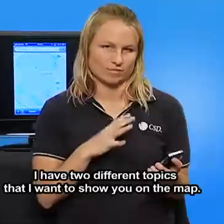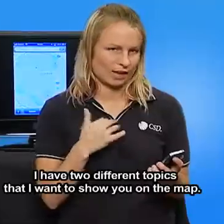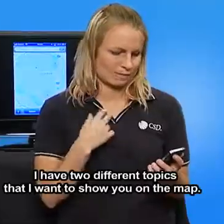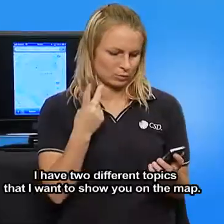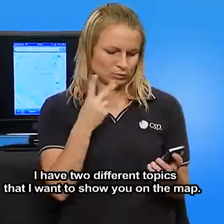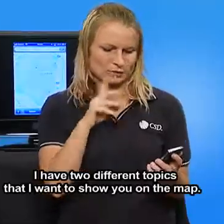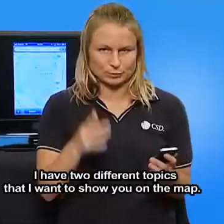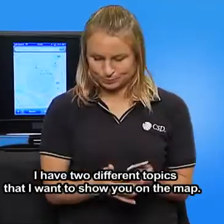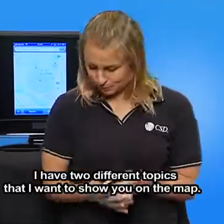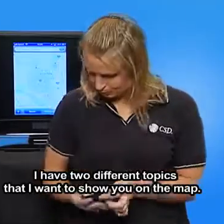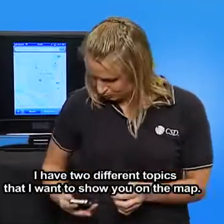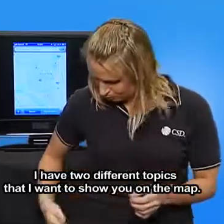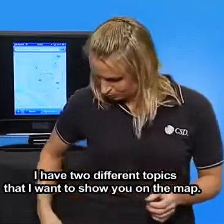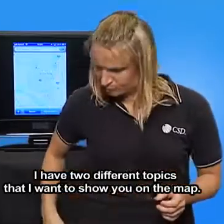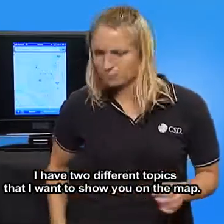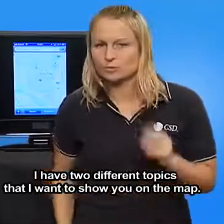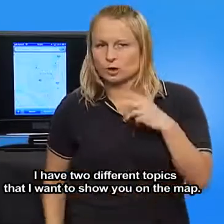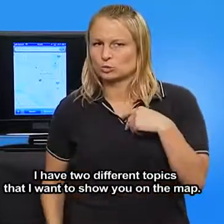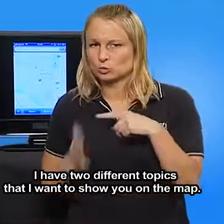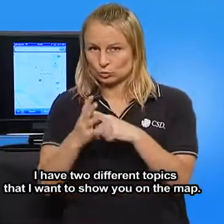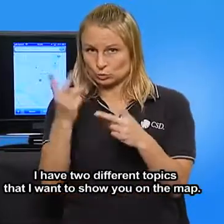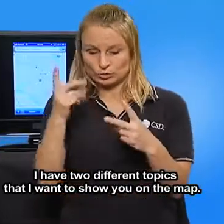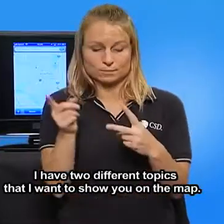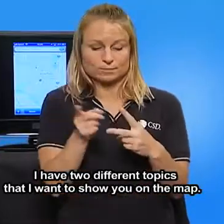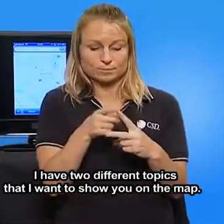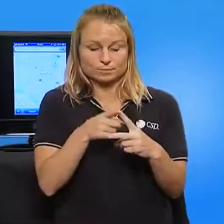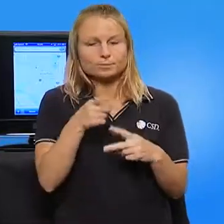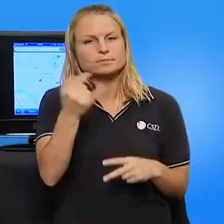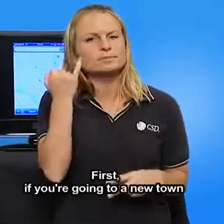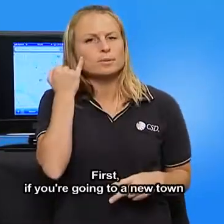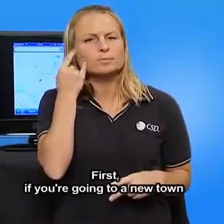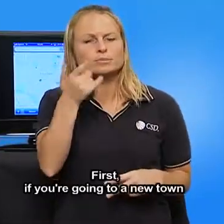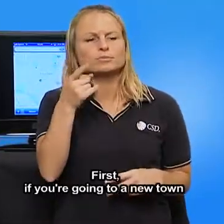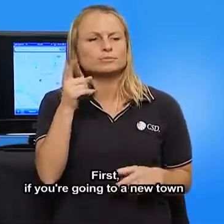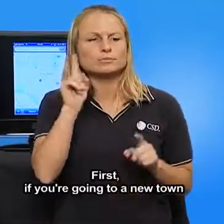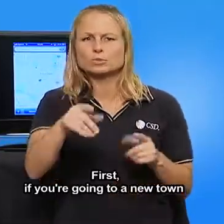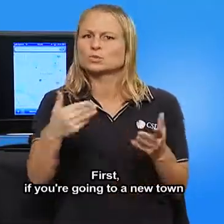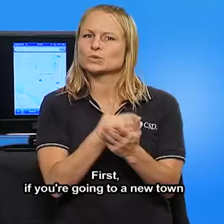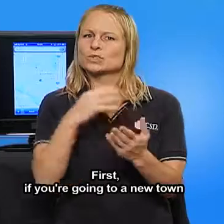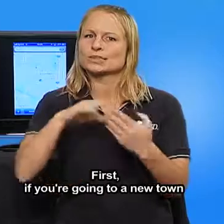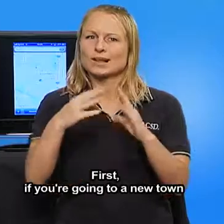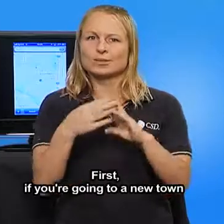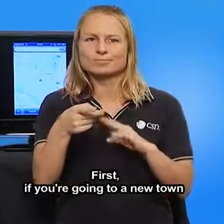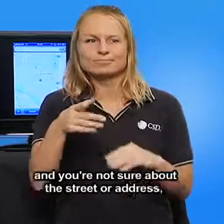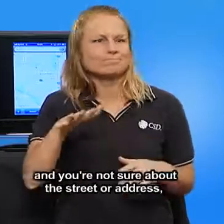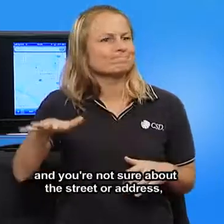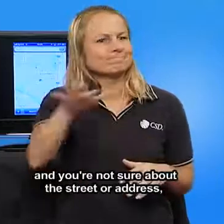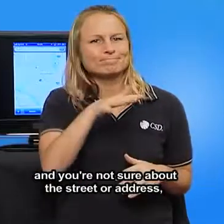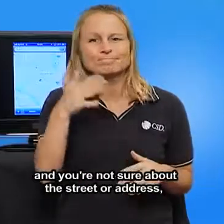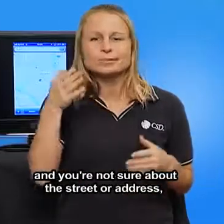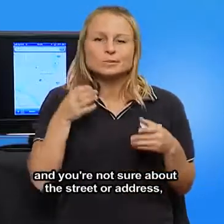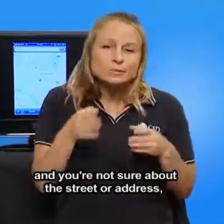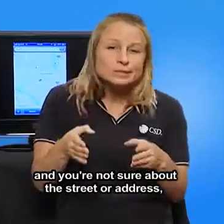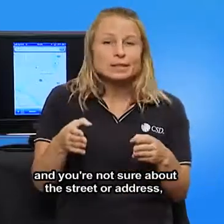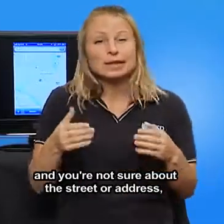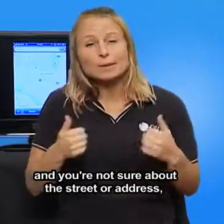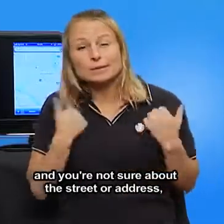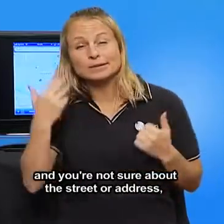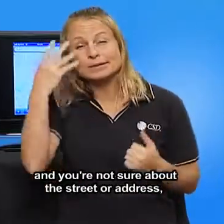I have two different topics that I want to show you on the map. First, if you're going to a new town and you're not sure about the street or